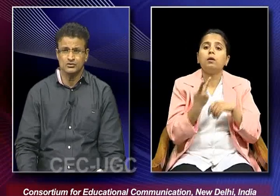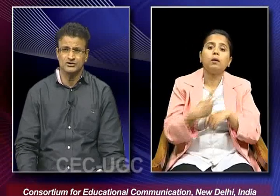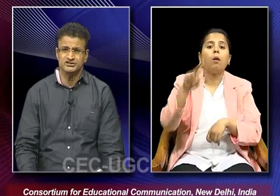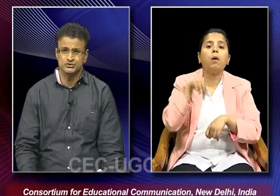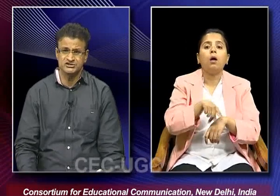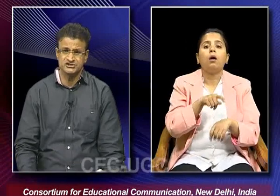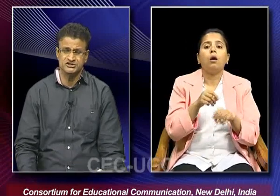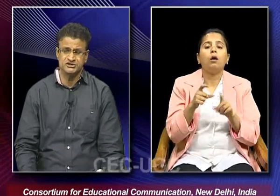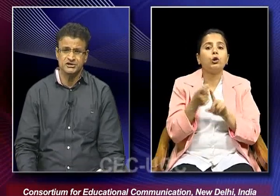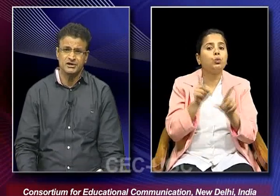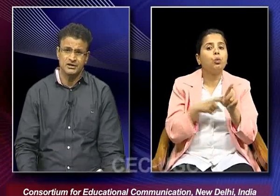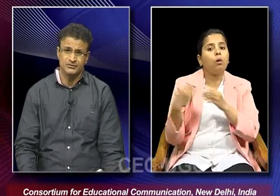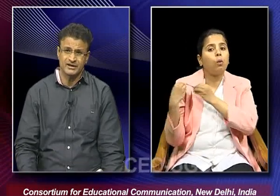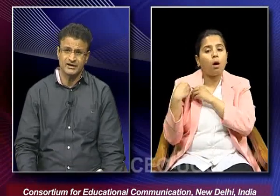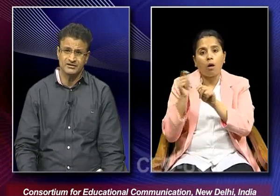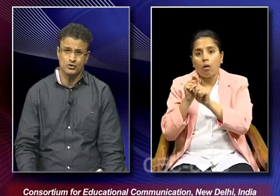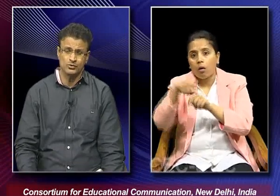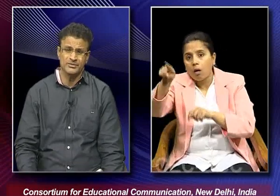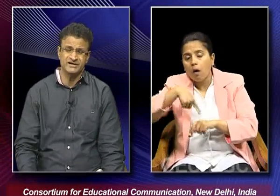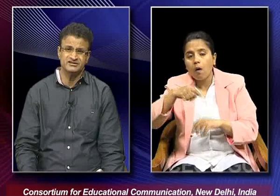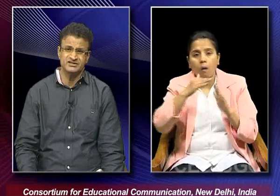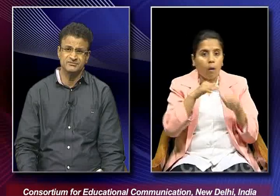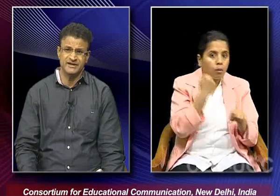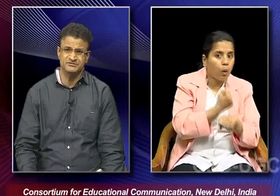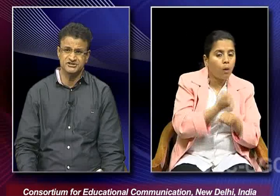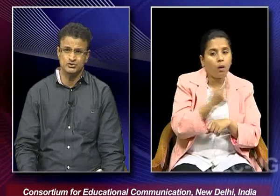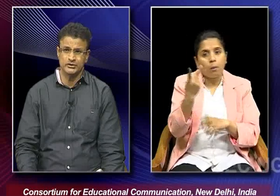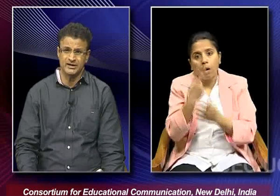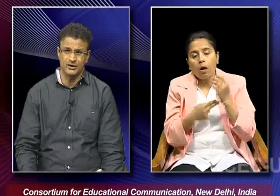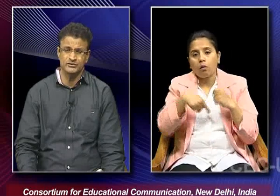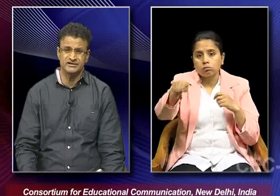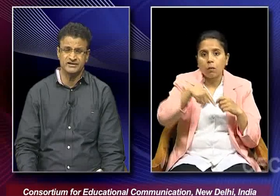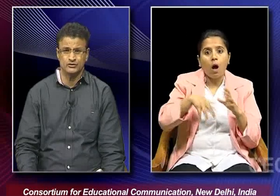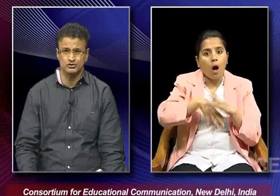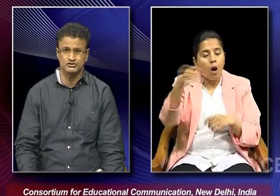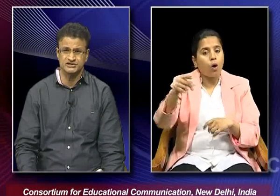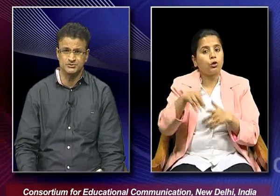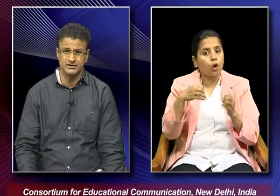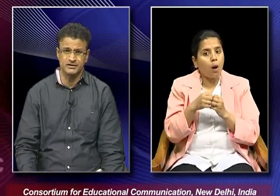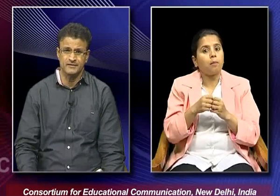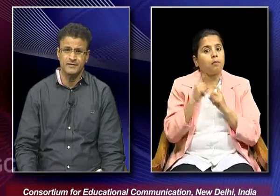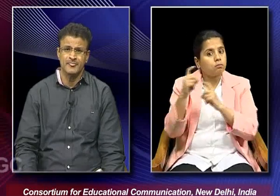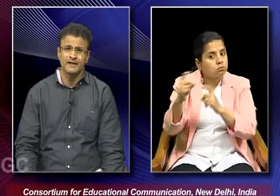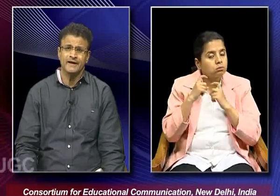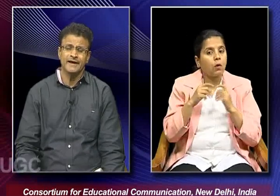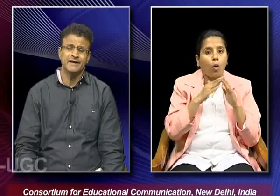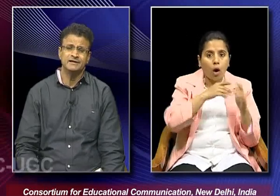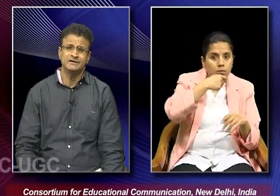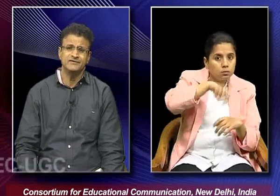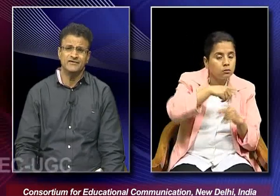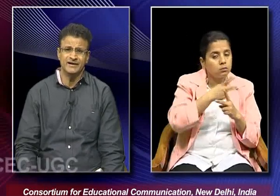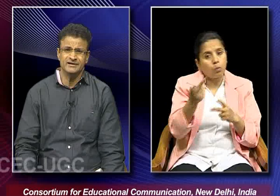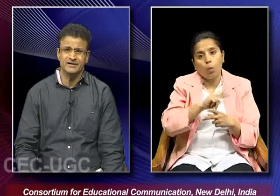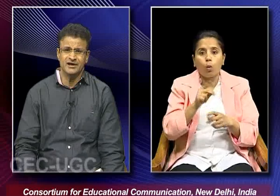not only she is working at the home, but at the same time she is going out, and there also she is working. And